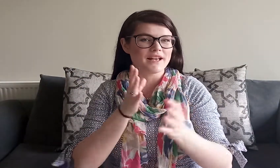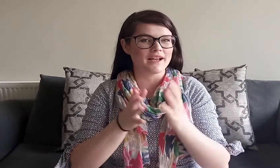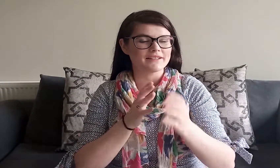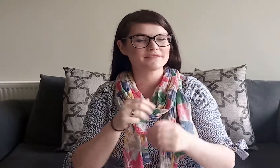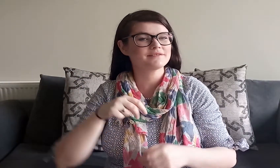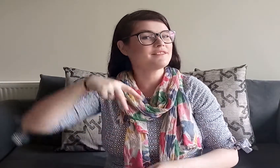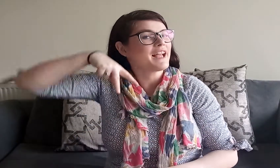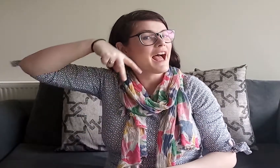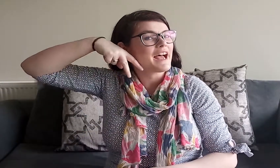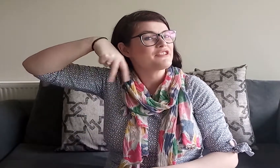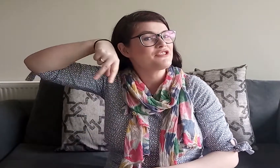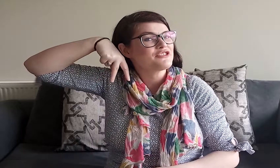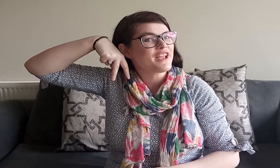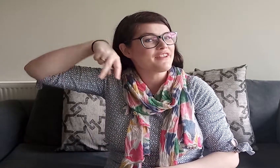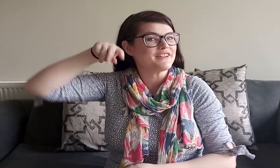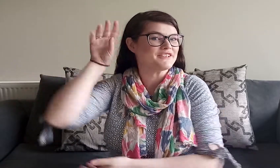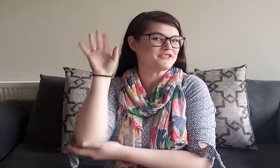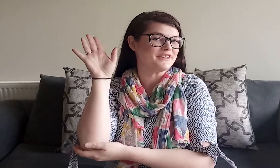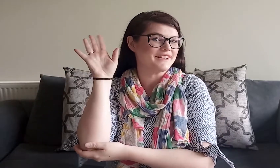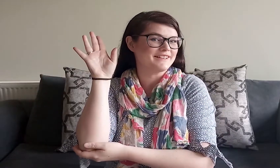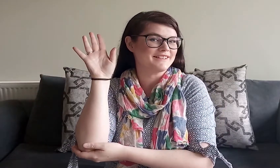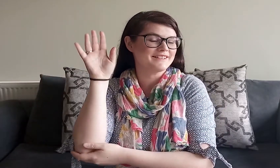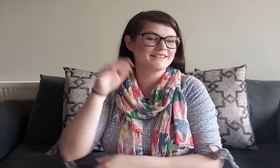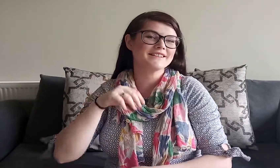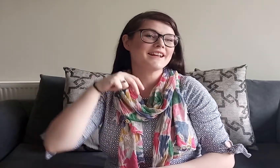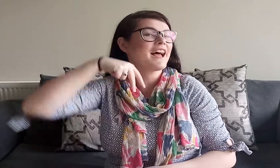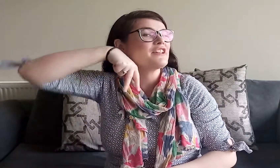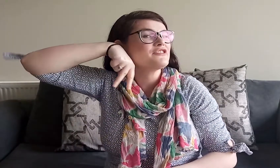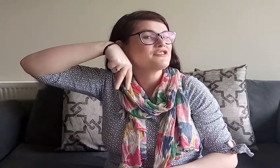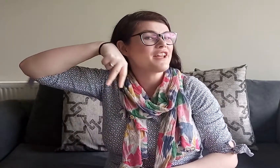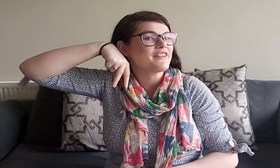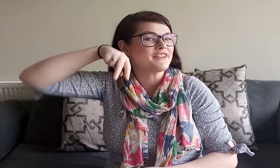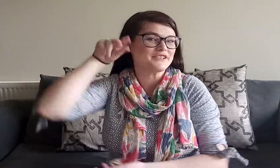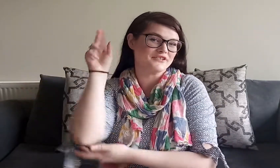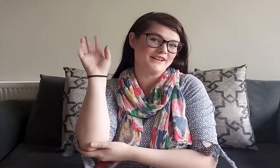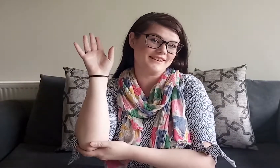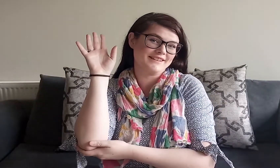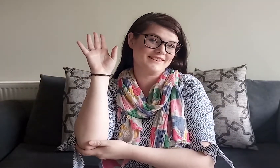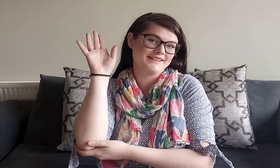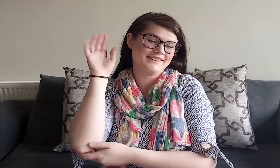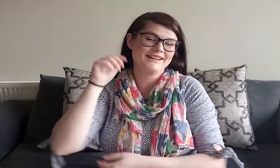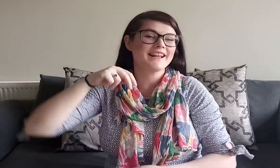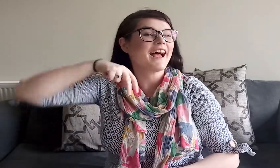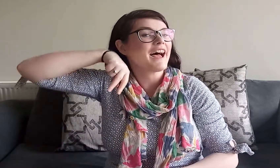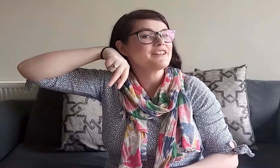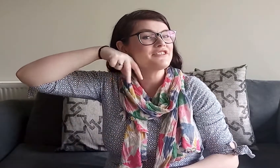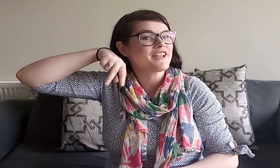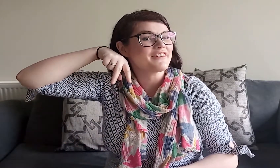sign? A cherry tree. A cherry tree. A cherry